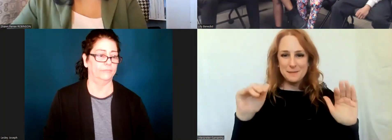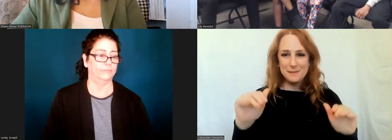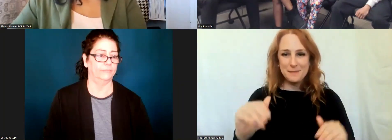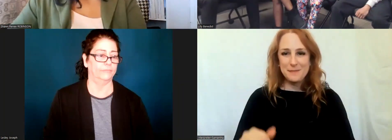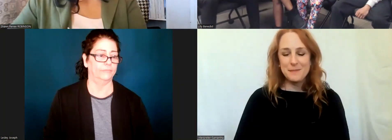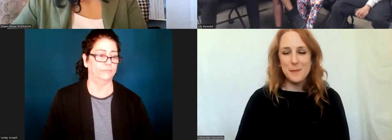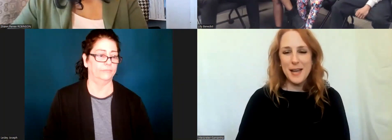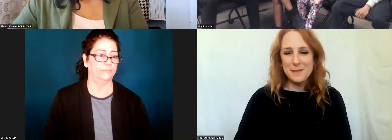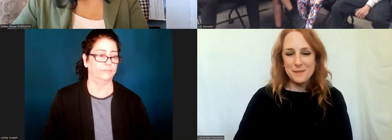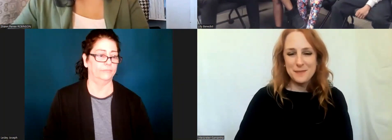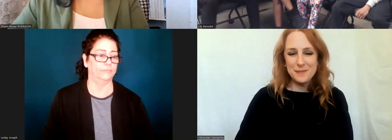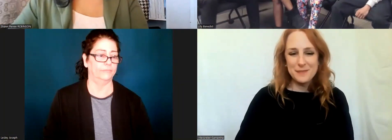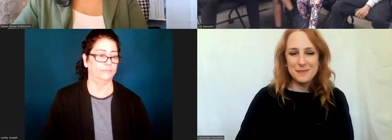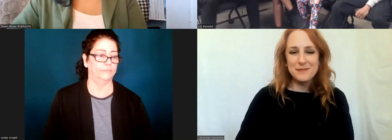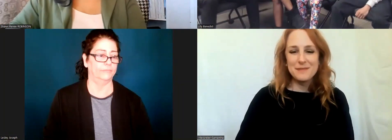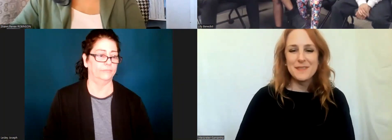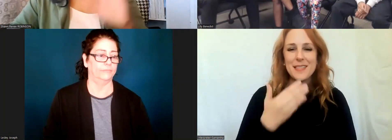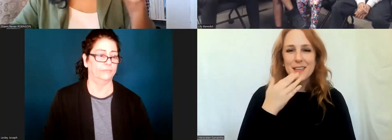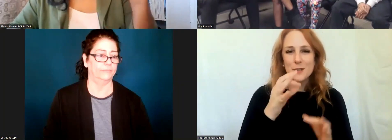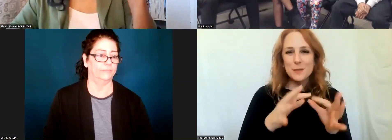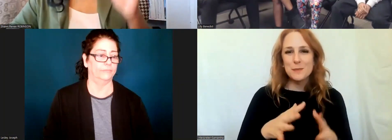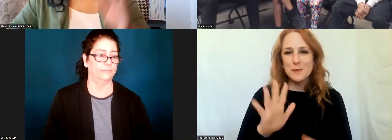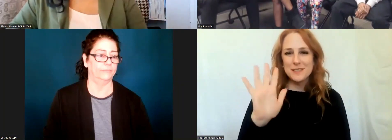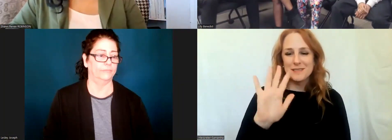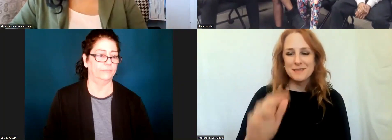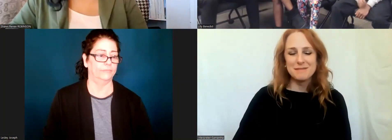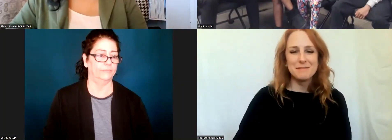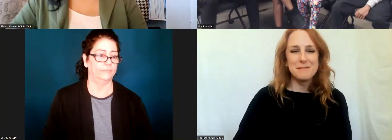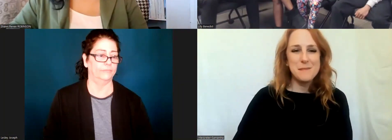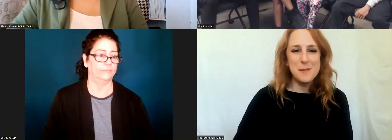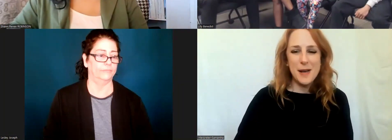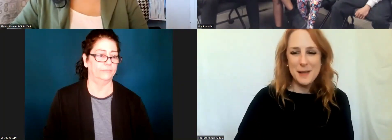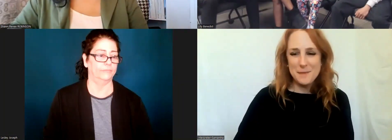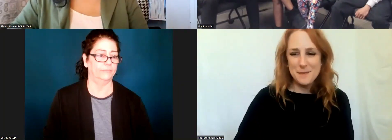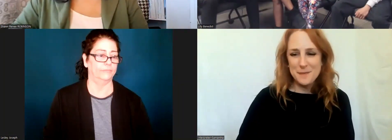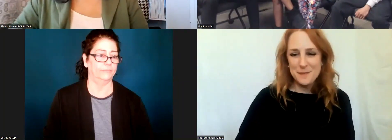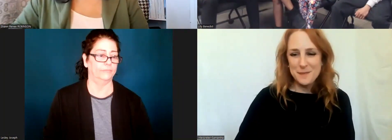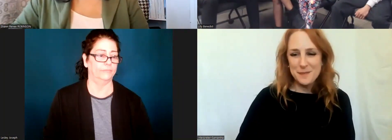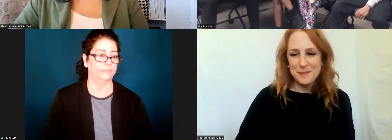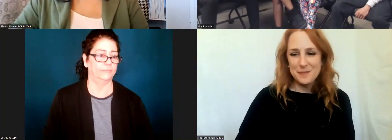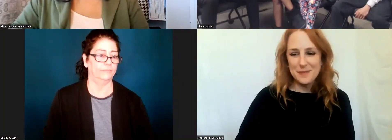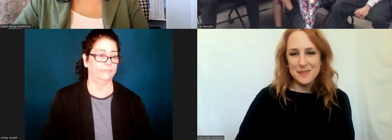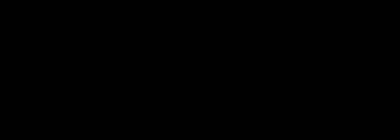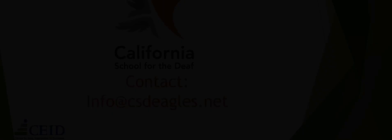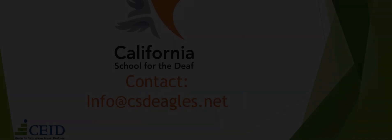Thank you, interpreters. Bye, guys. Bye-bye.